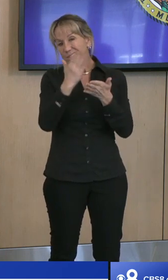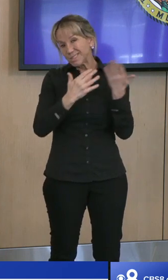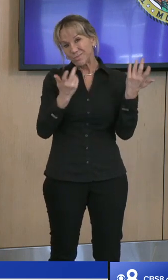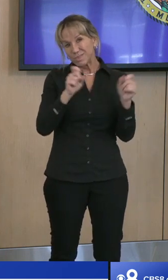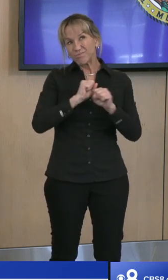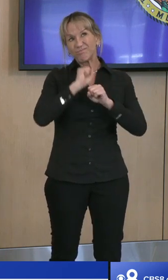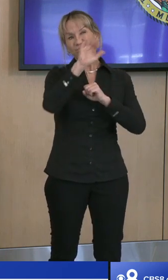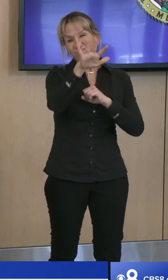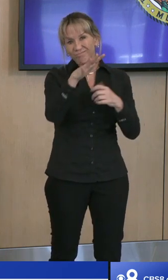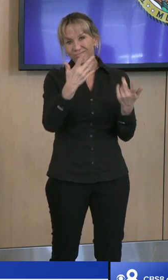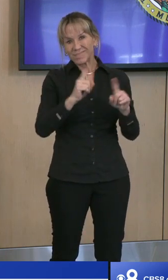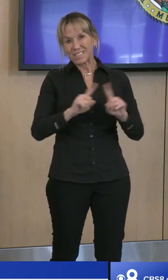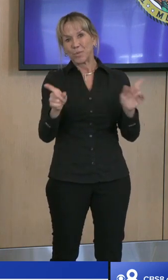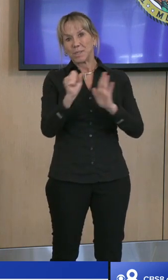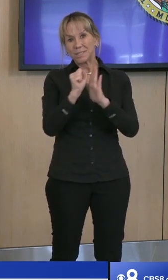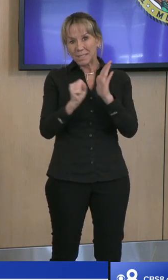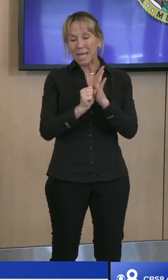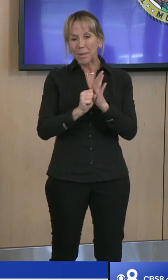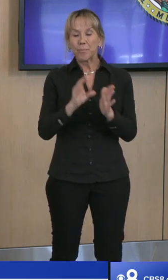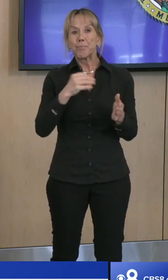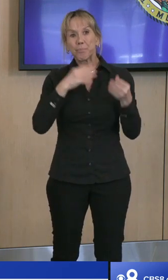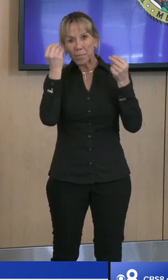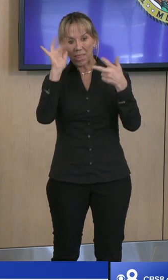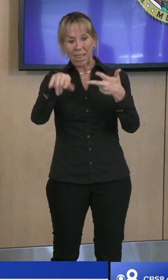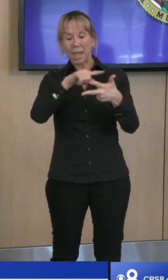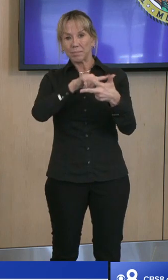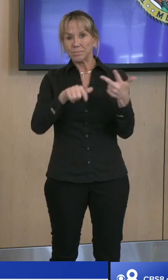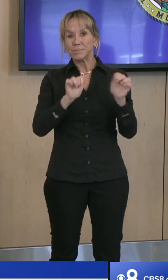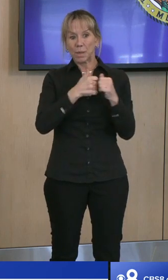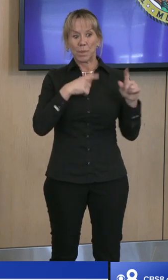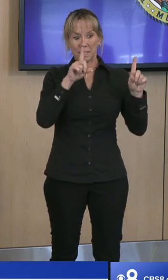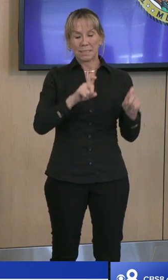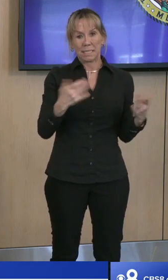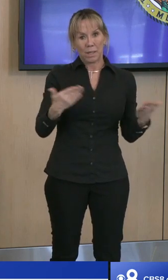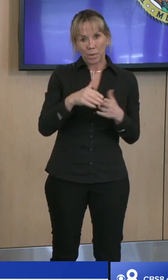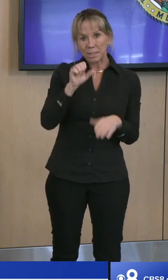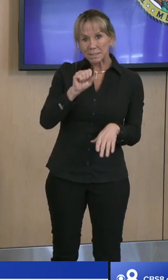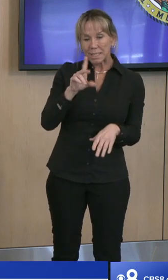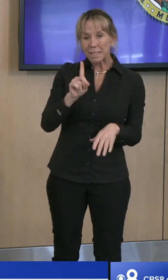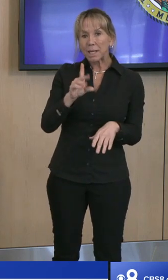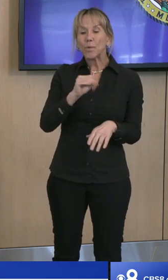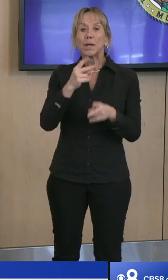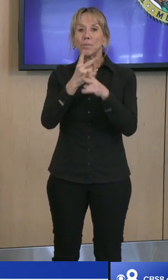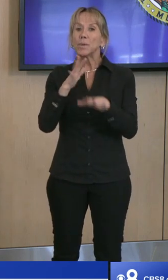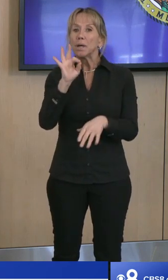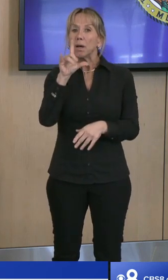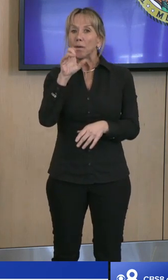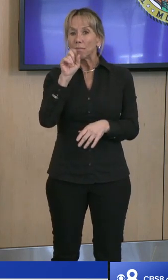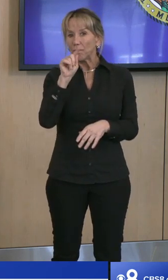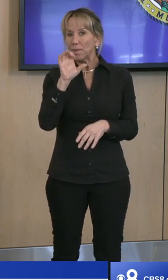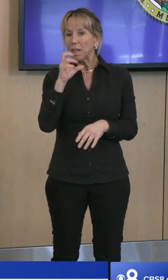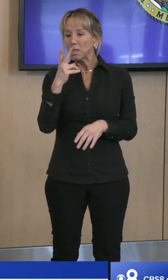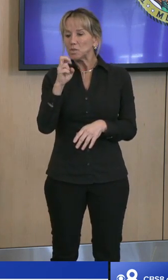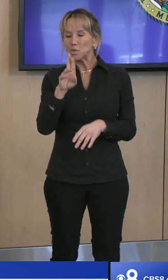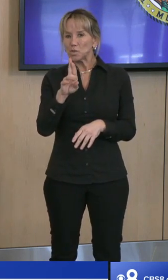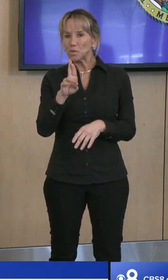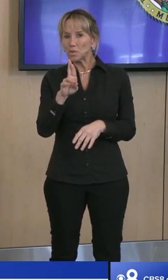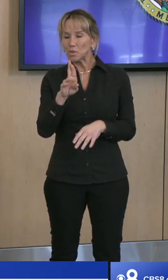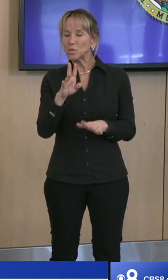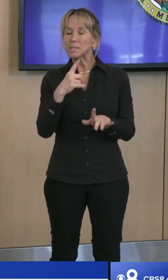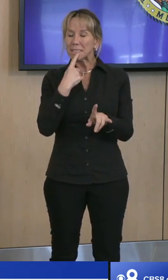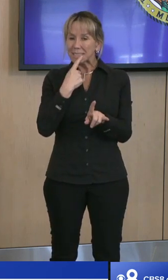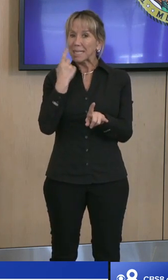testing capacity in San Diego. And as Supervisor Fletcher stated earlier, we have asked, and this is part